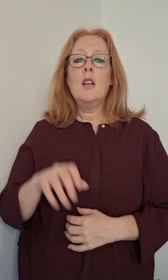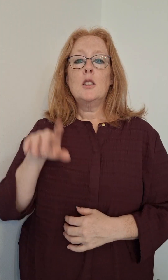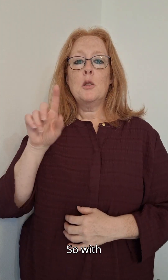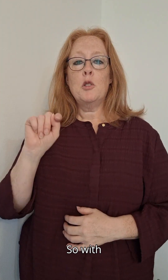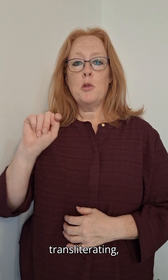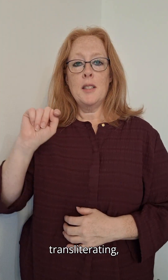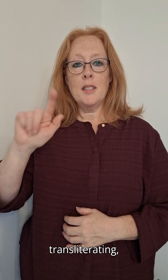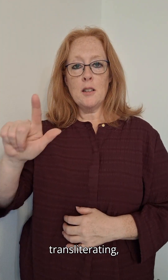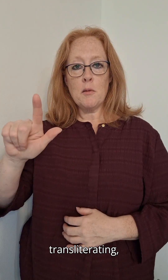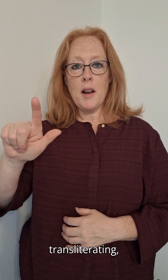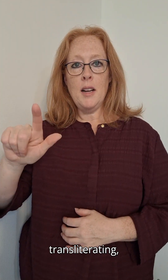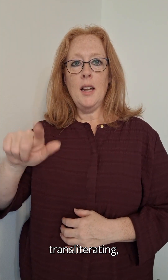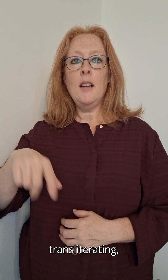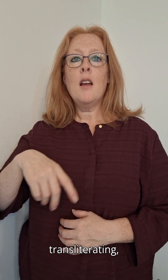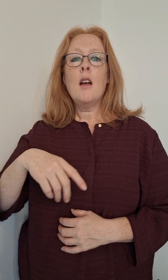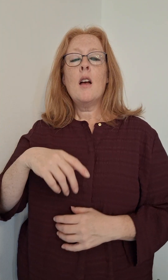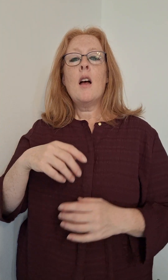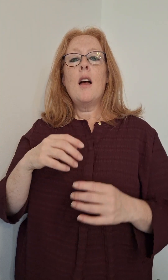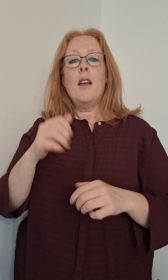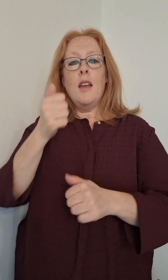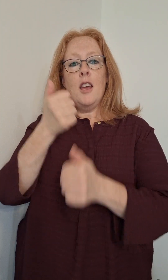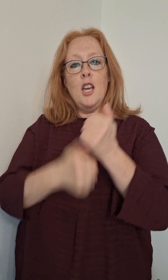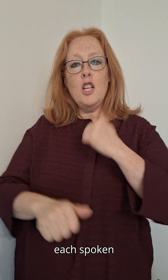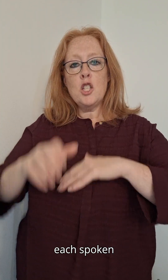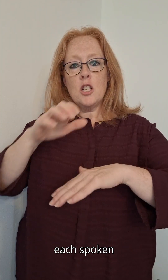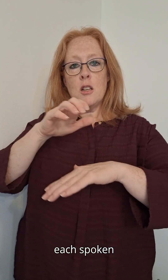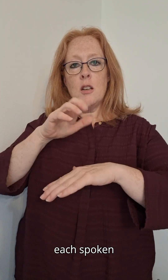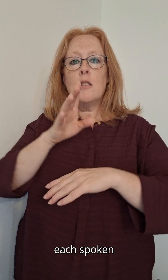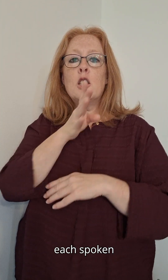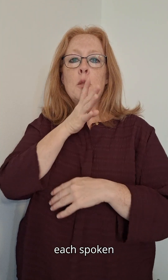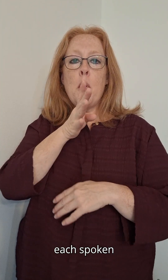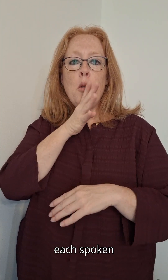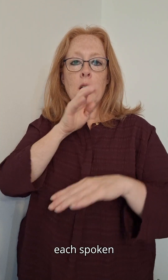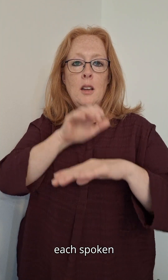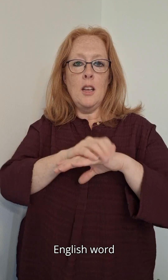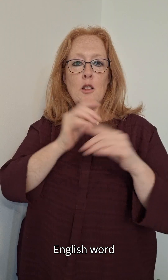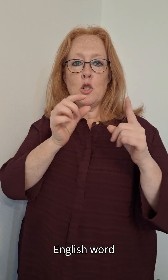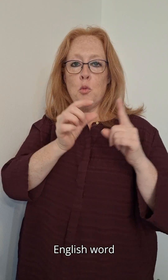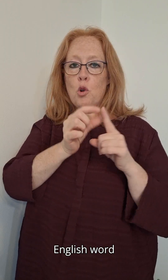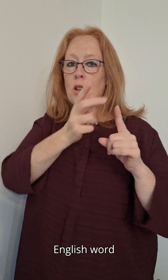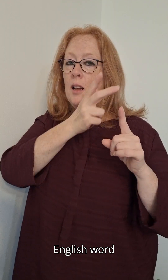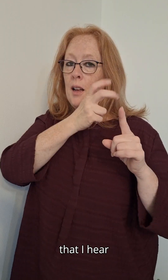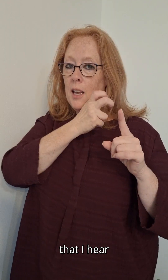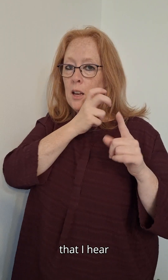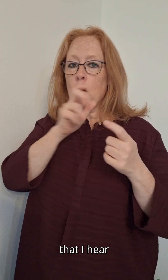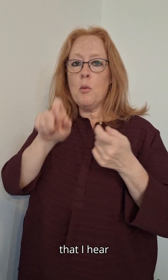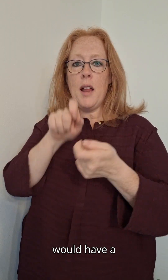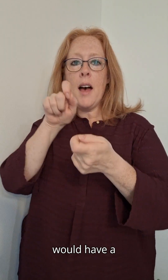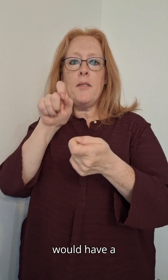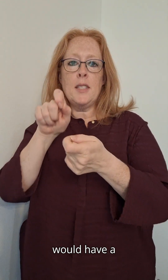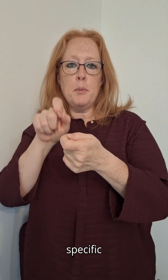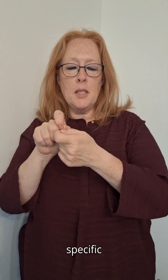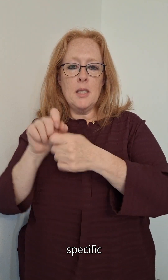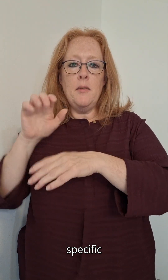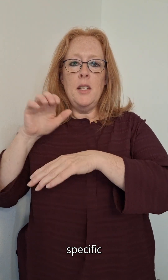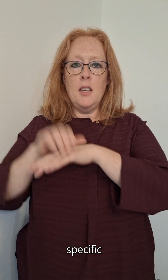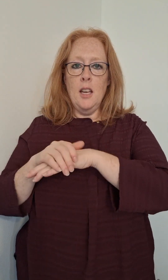So with transliterating, each spoken English word that I hear would have a specific